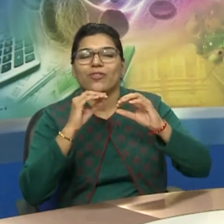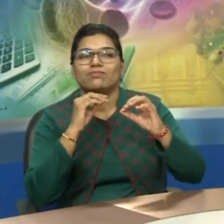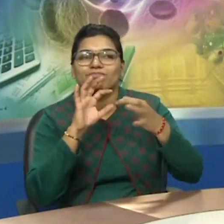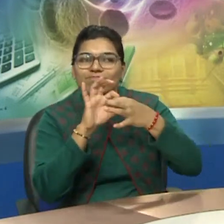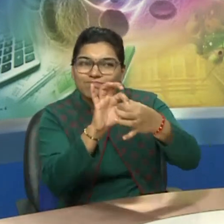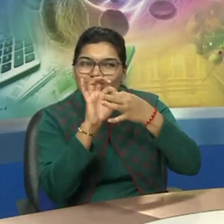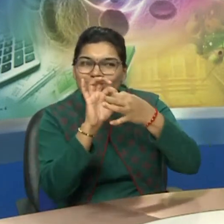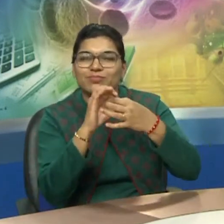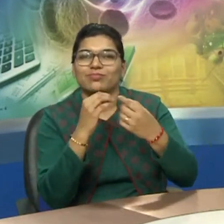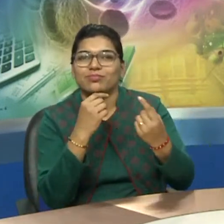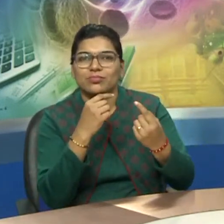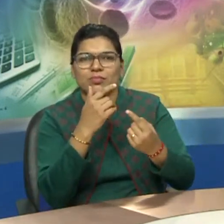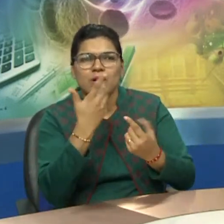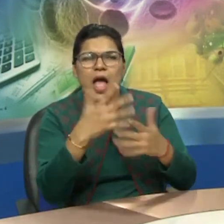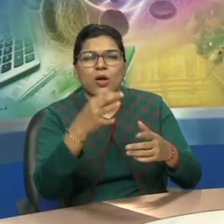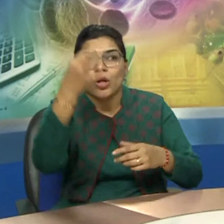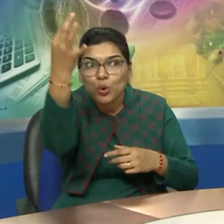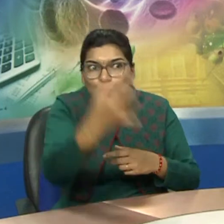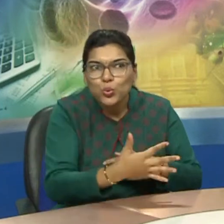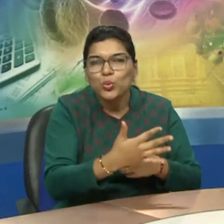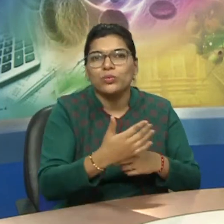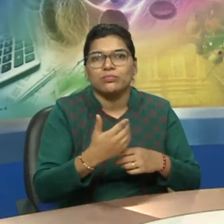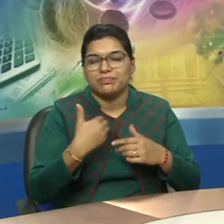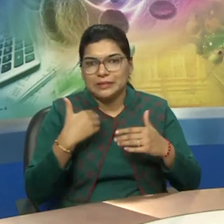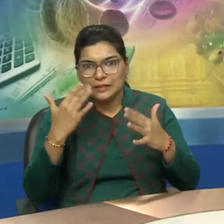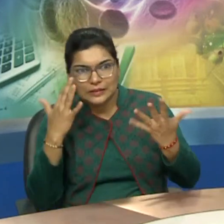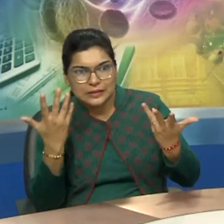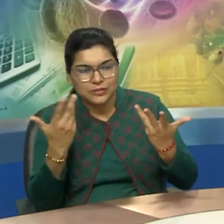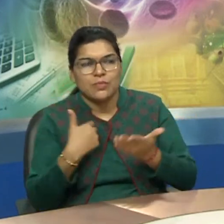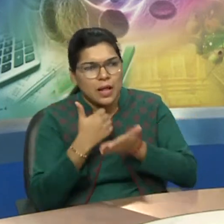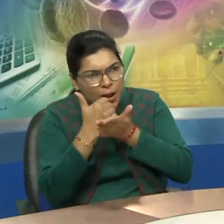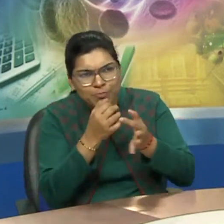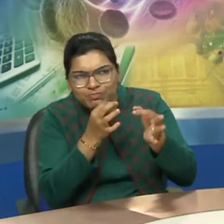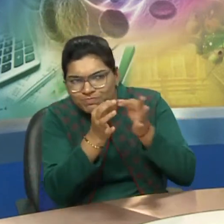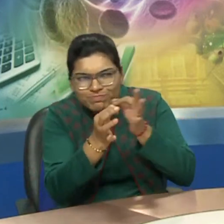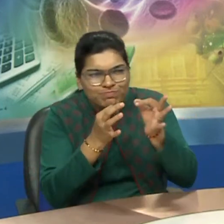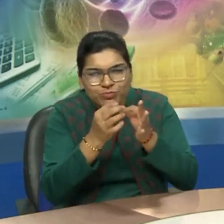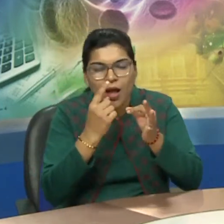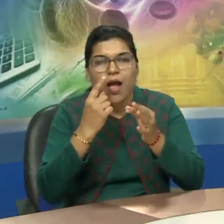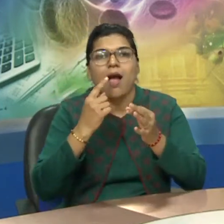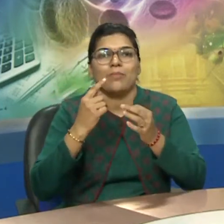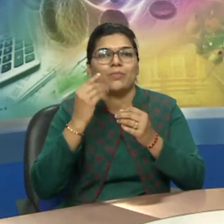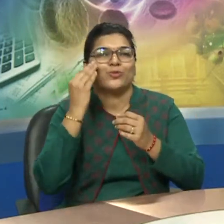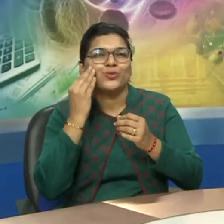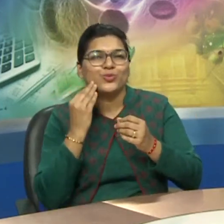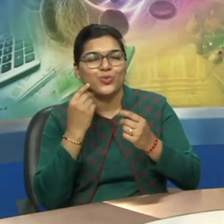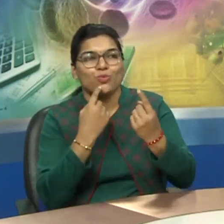Cordial means something which is sweet, full of sweet behavior.